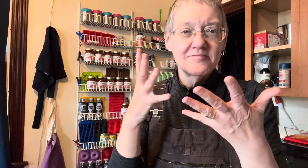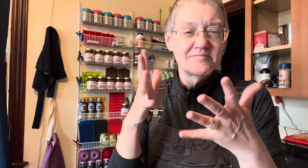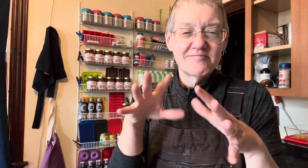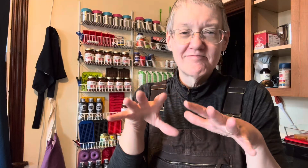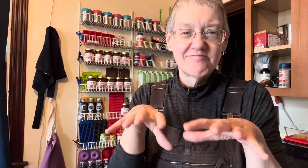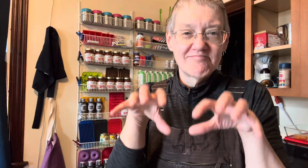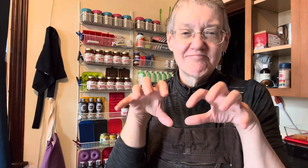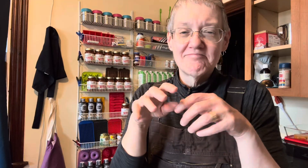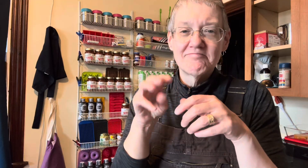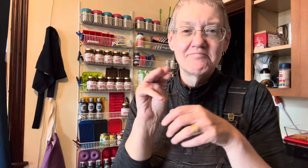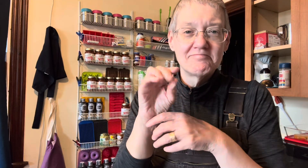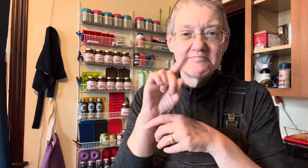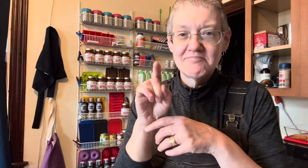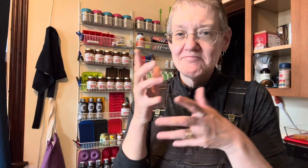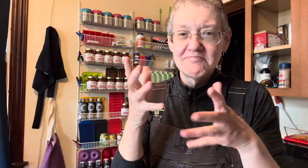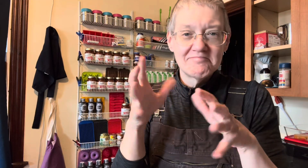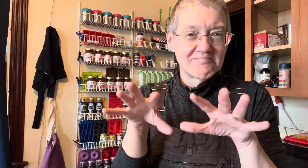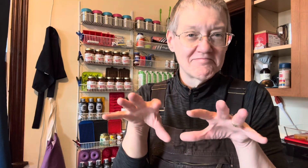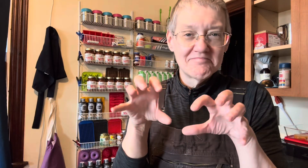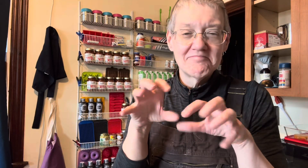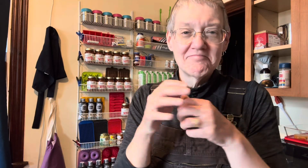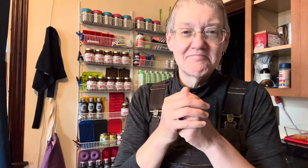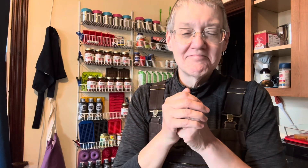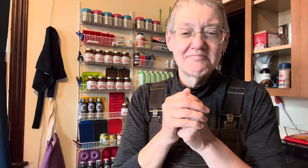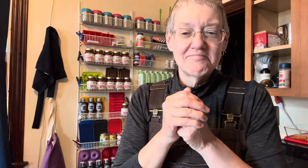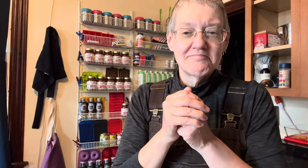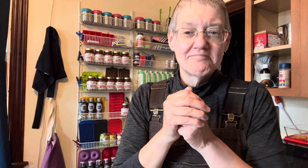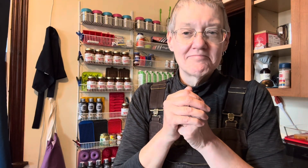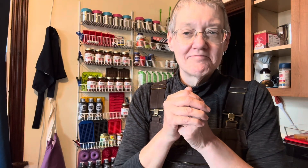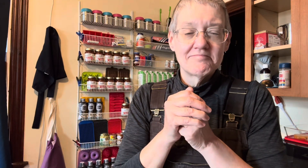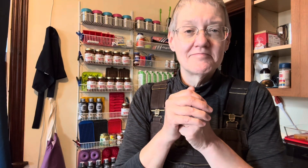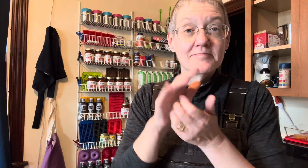stocked up on cheddar already in the freezer and mozzarella.